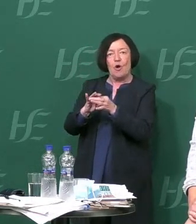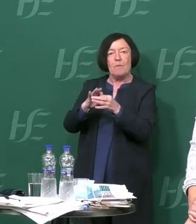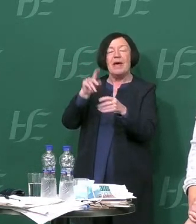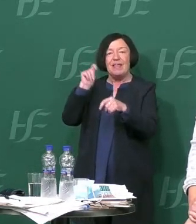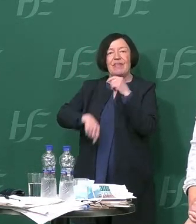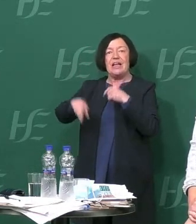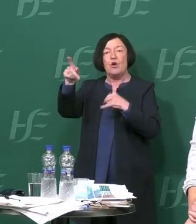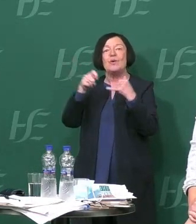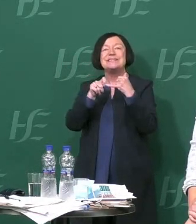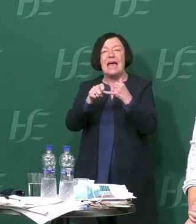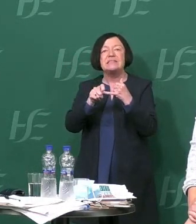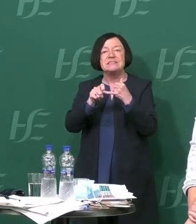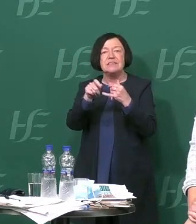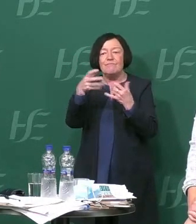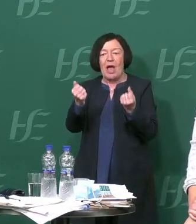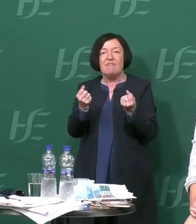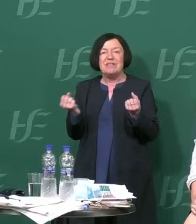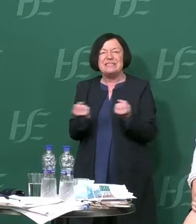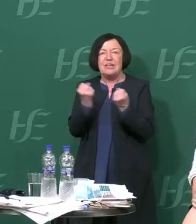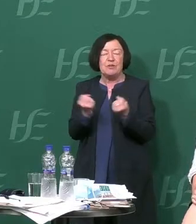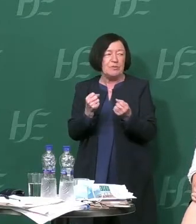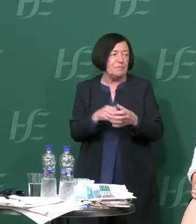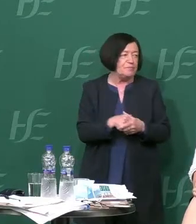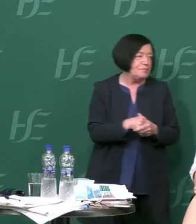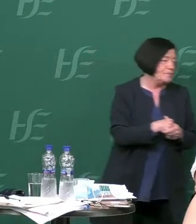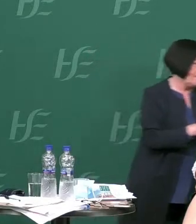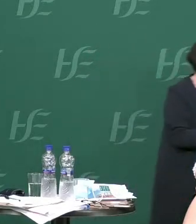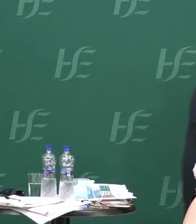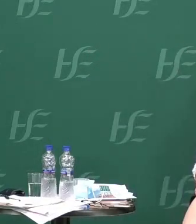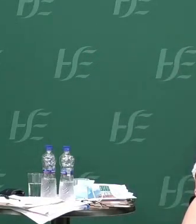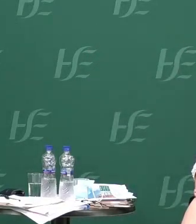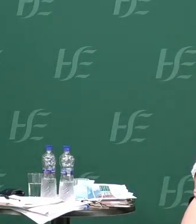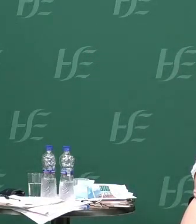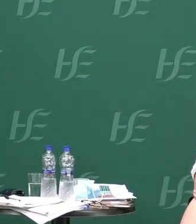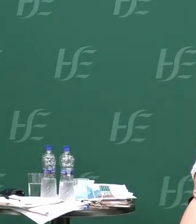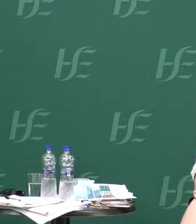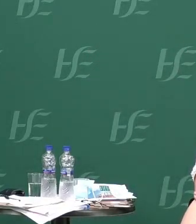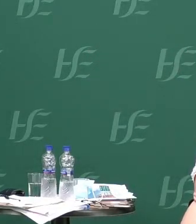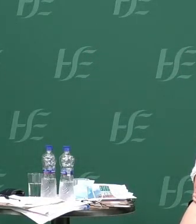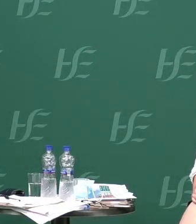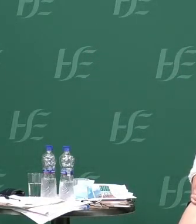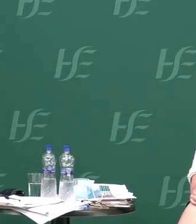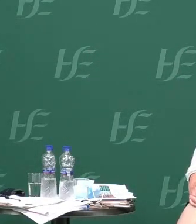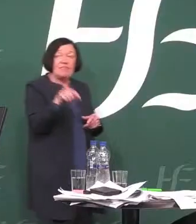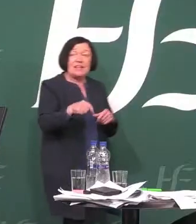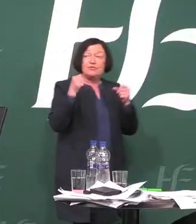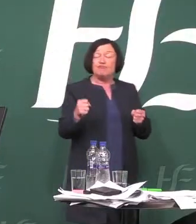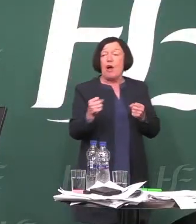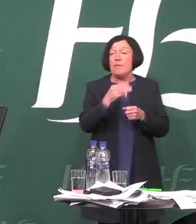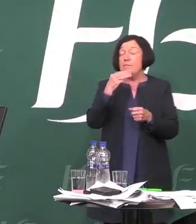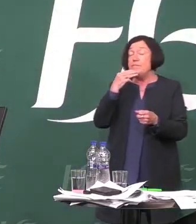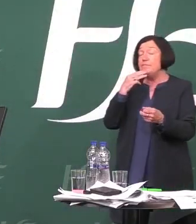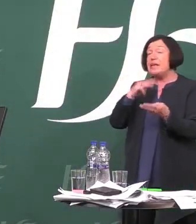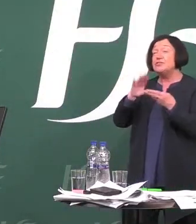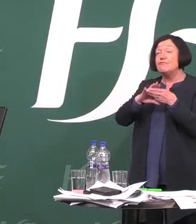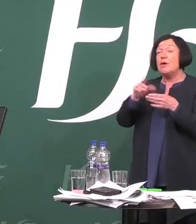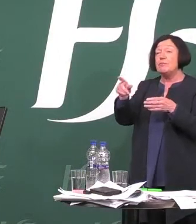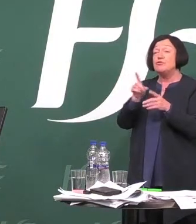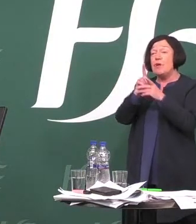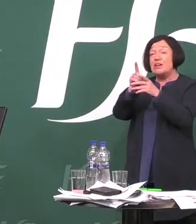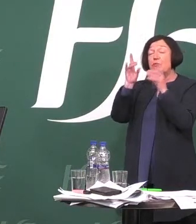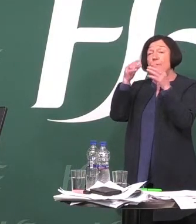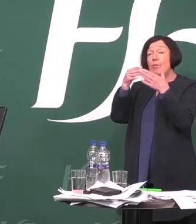get a test if you have symptoms. And that's certainly very strong. The directors of public health too is people who have